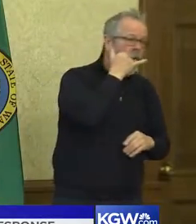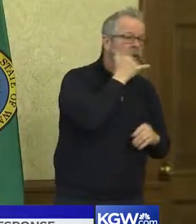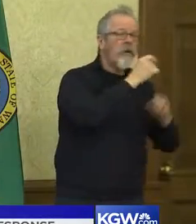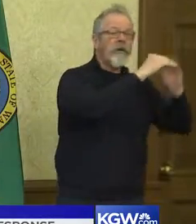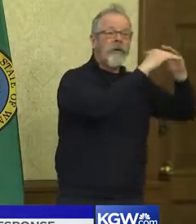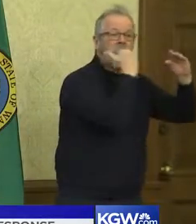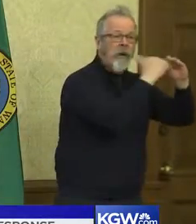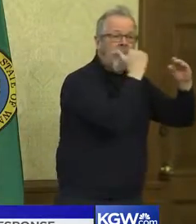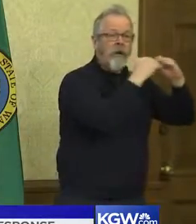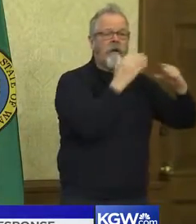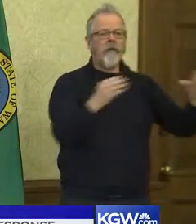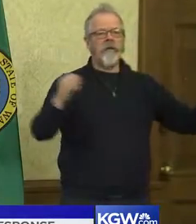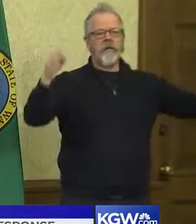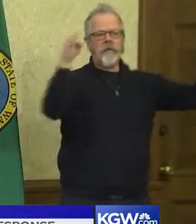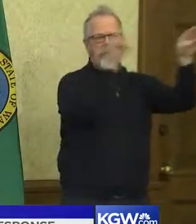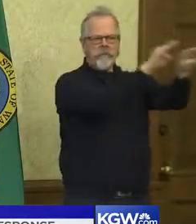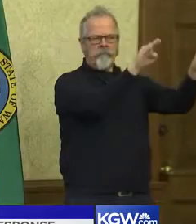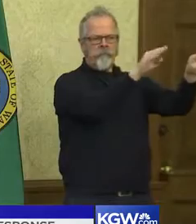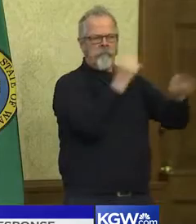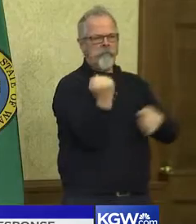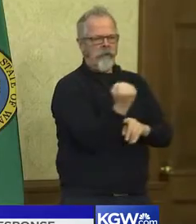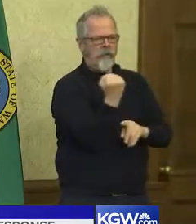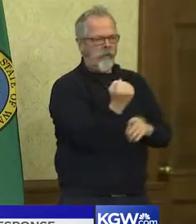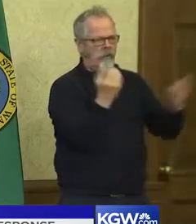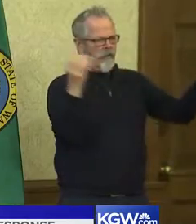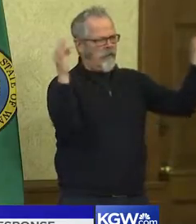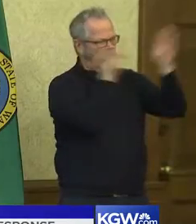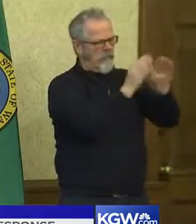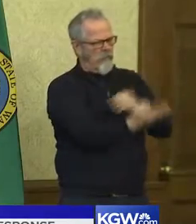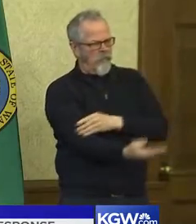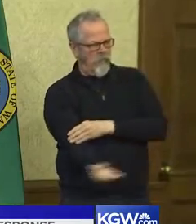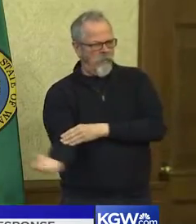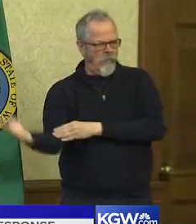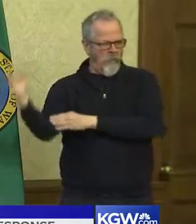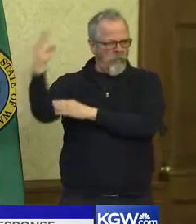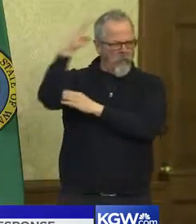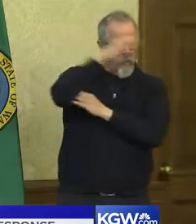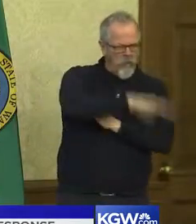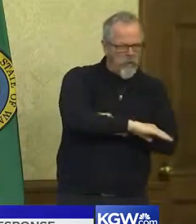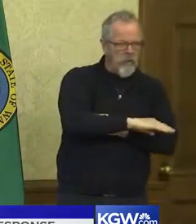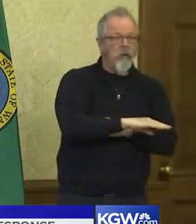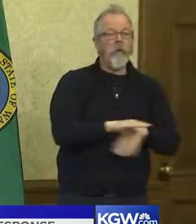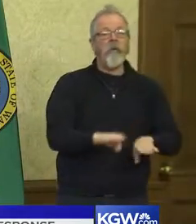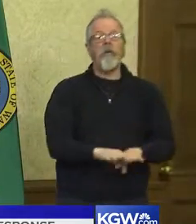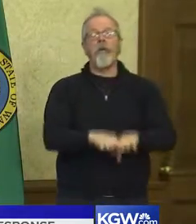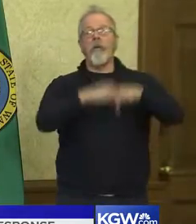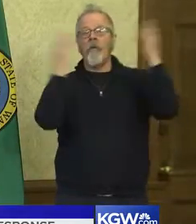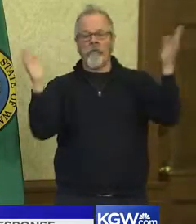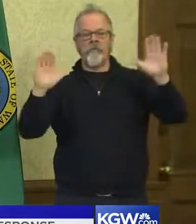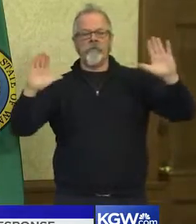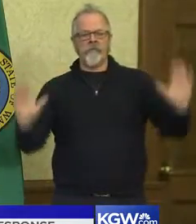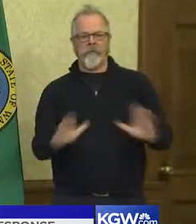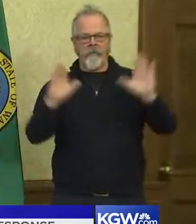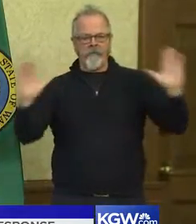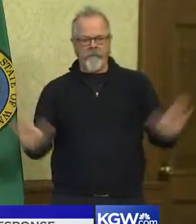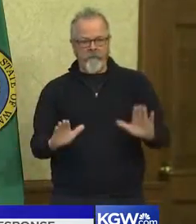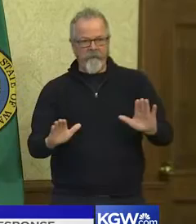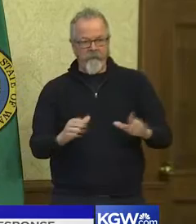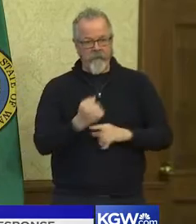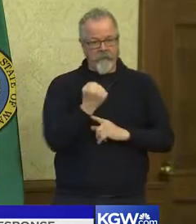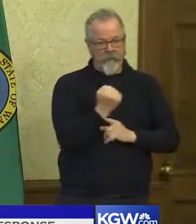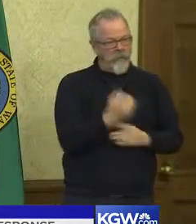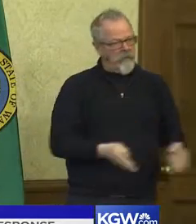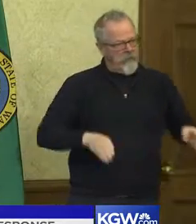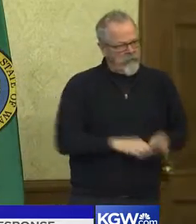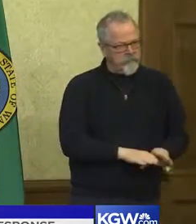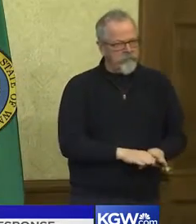shared before was that while we have paid out so much into people's pockets and into the economy, people are still in deep